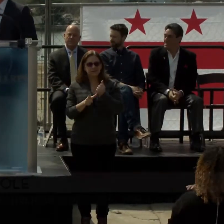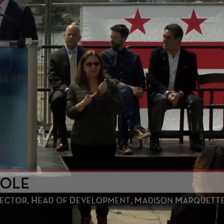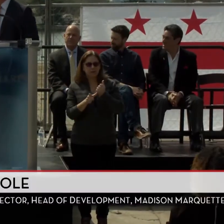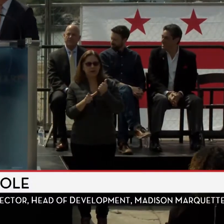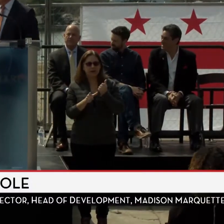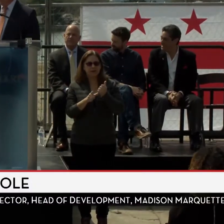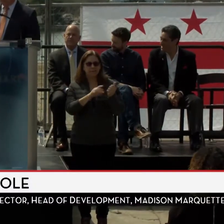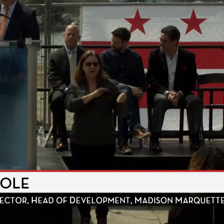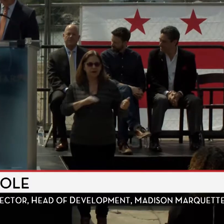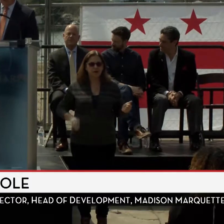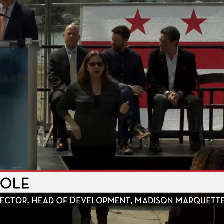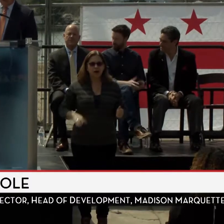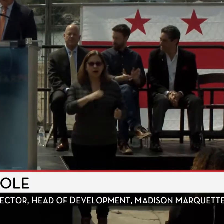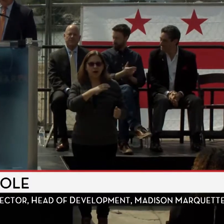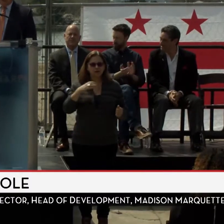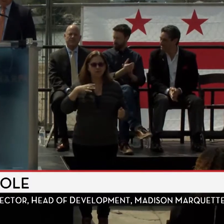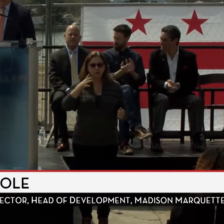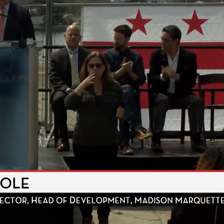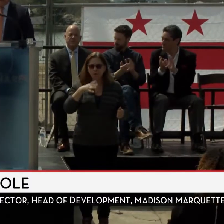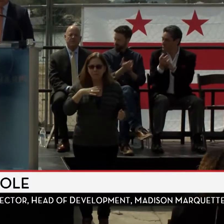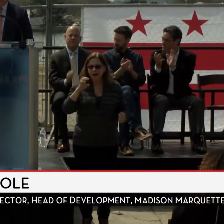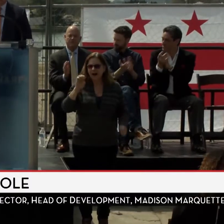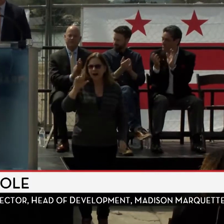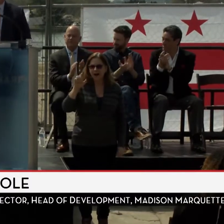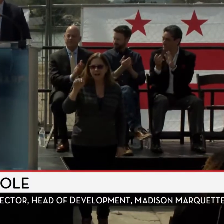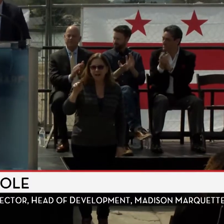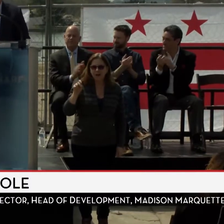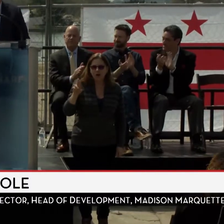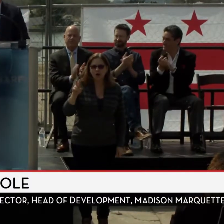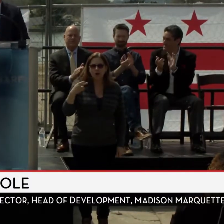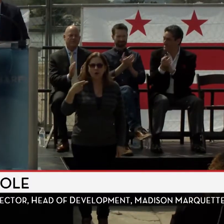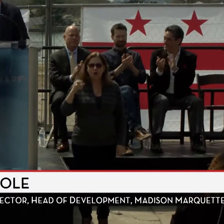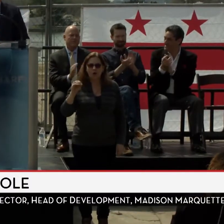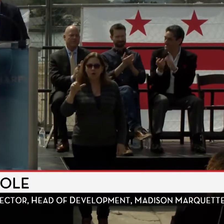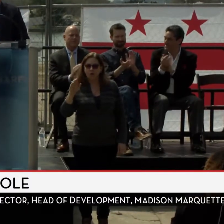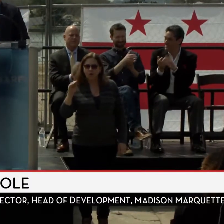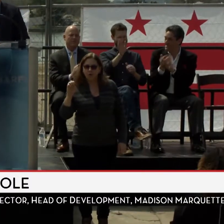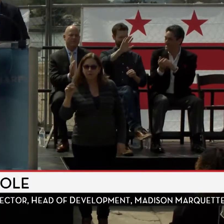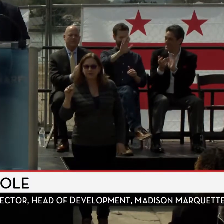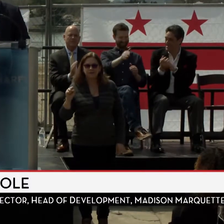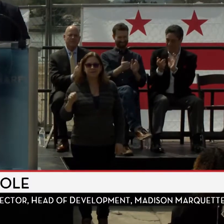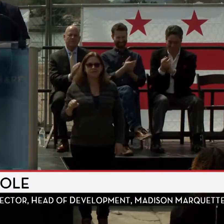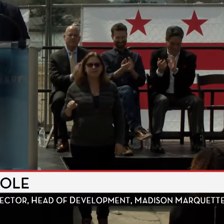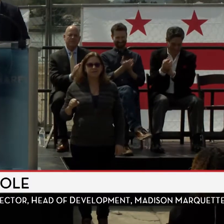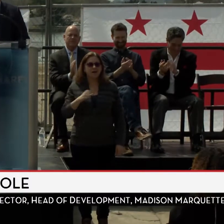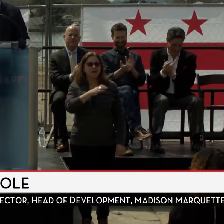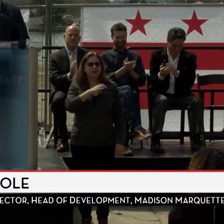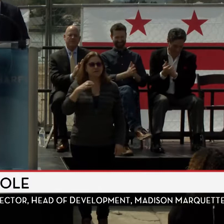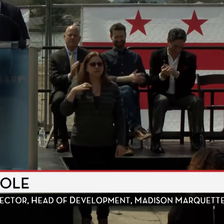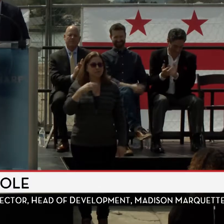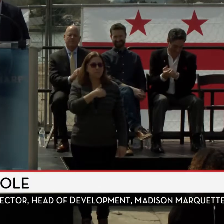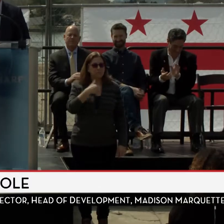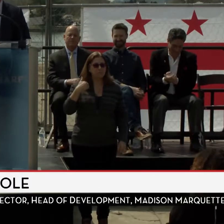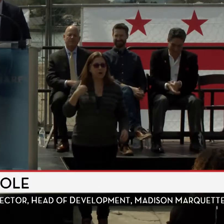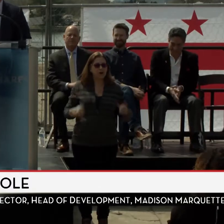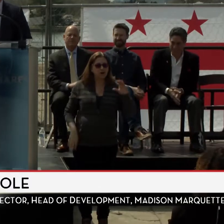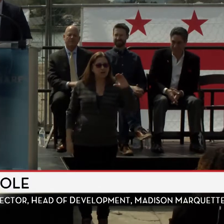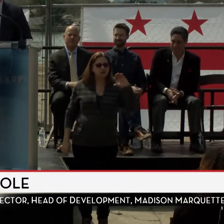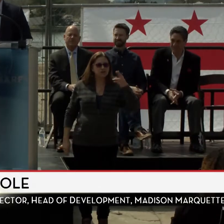Congresswoman Eleanor Holmes Norton. Council Member Charles Allen. And ANC Commissioner Andy